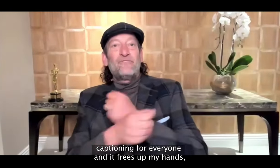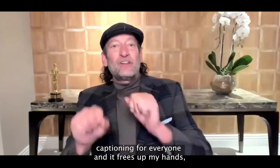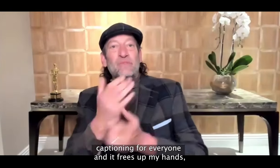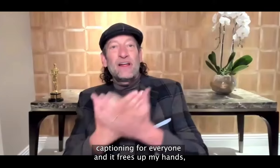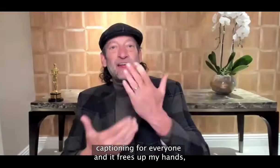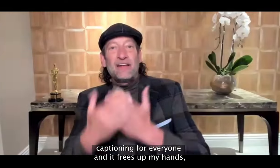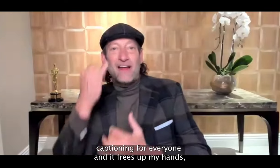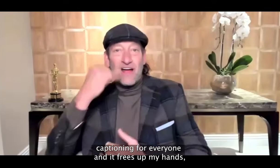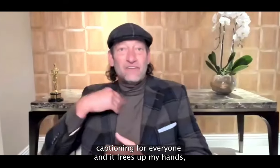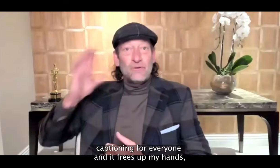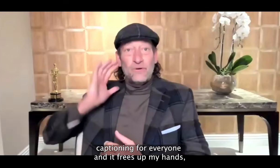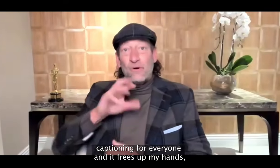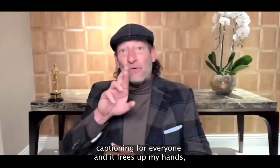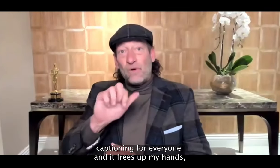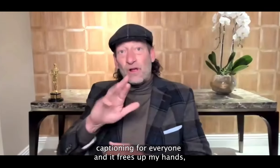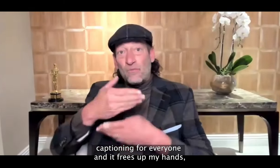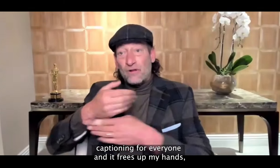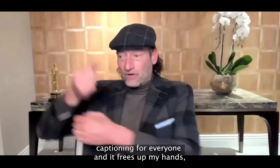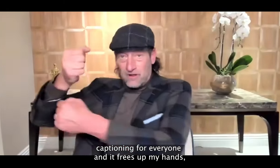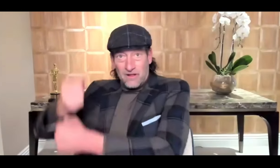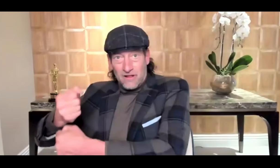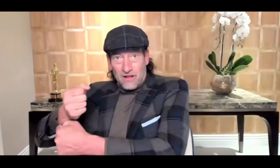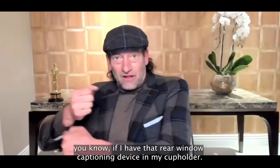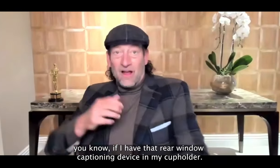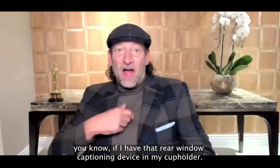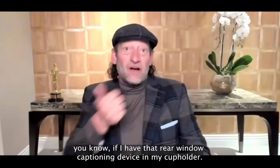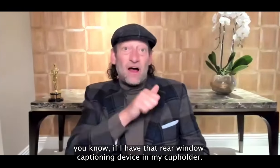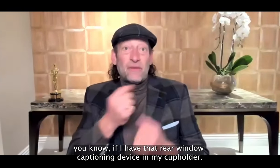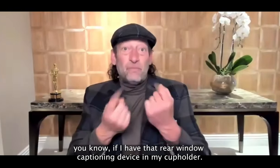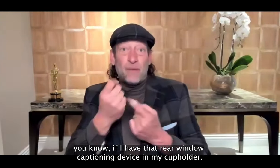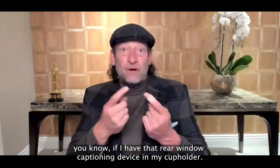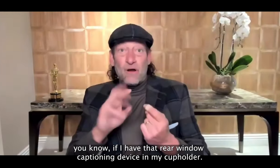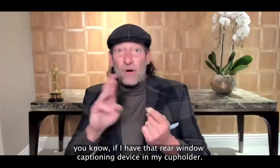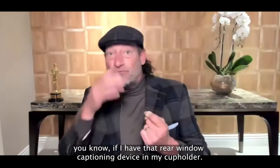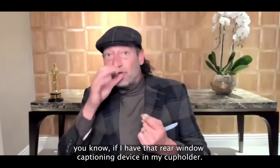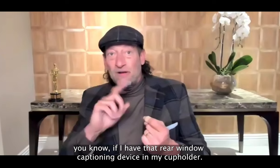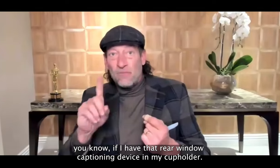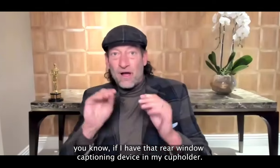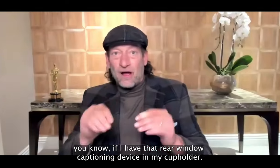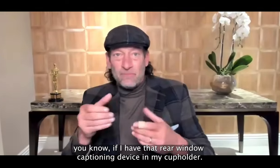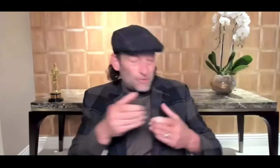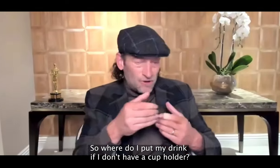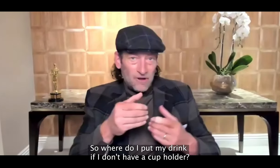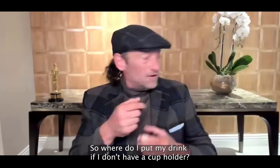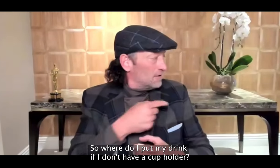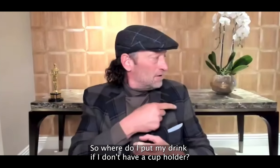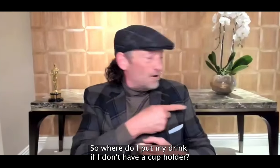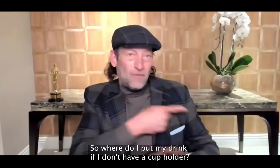for everyone. And it frees up my hands. You know, if I have that rear window captioning device in my cup holder, so where do I put my